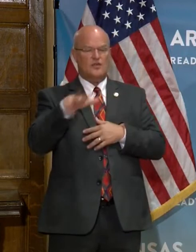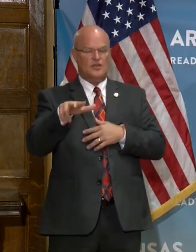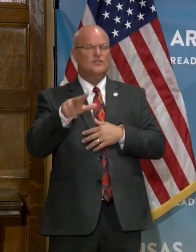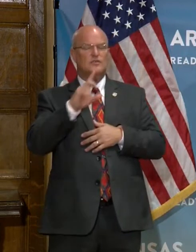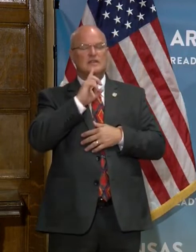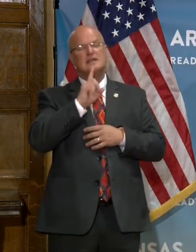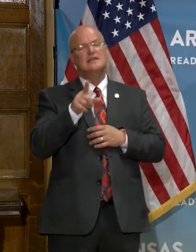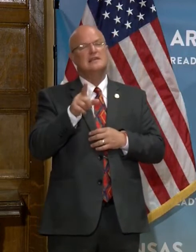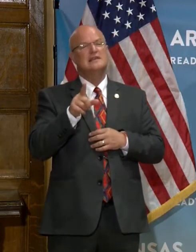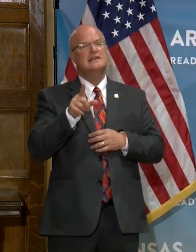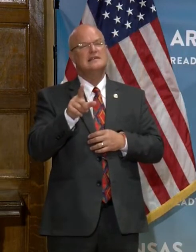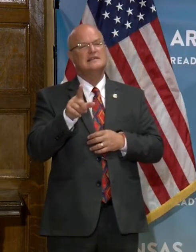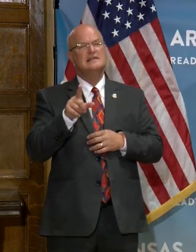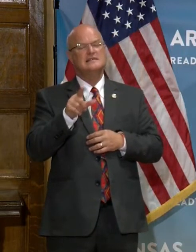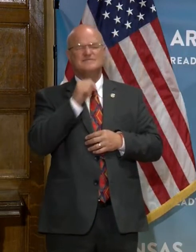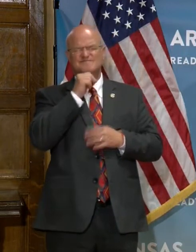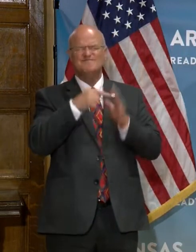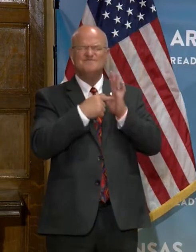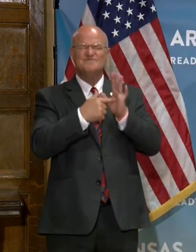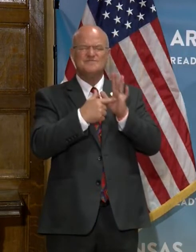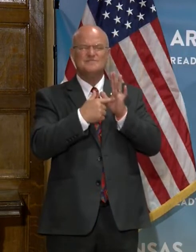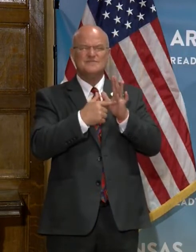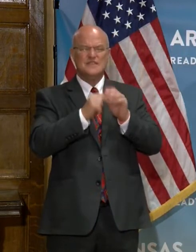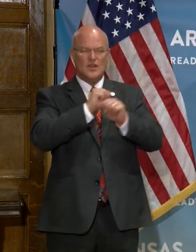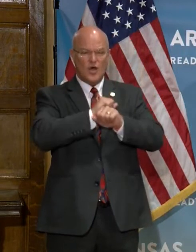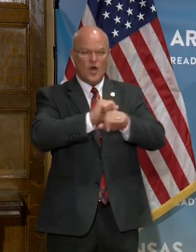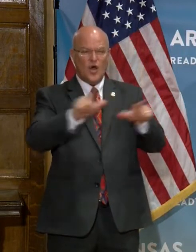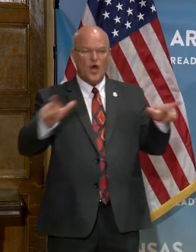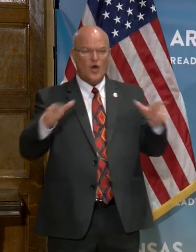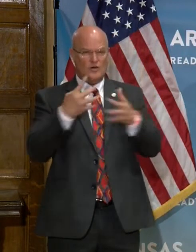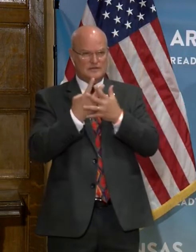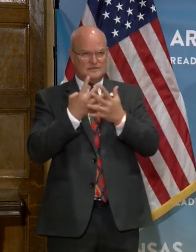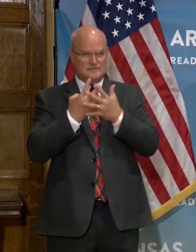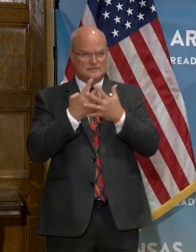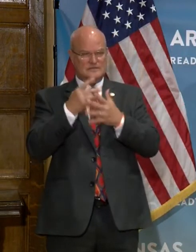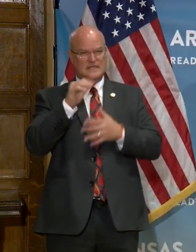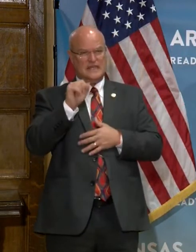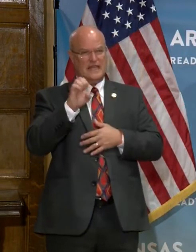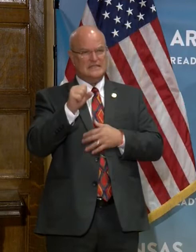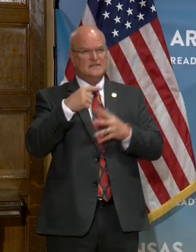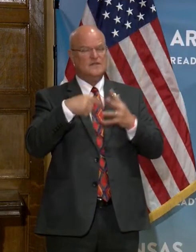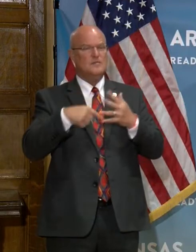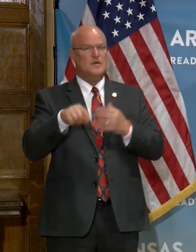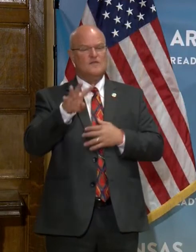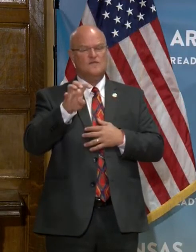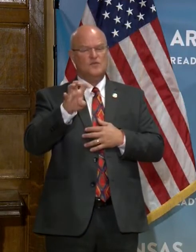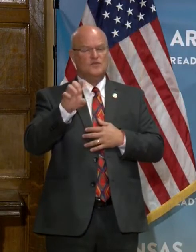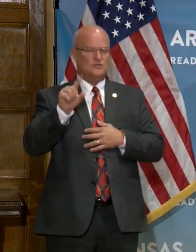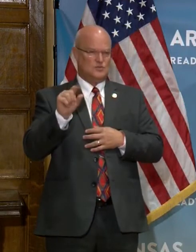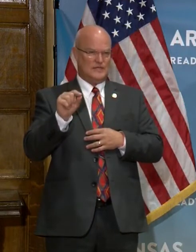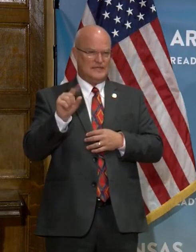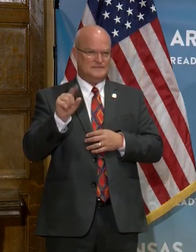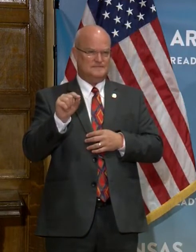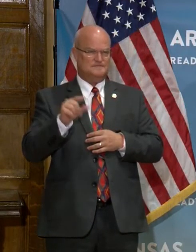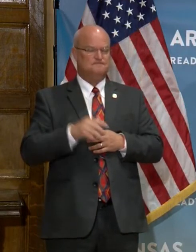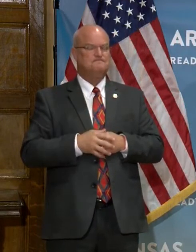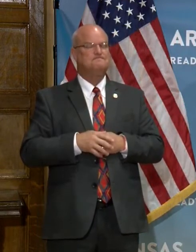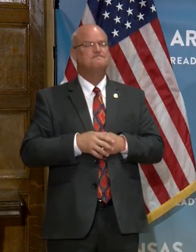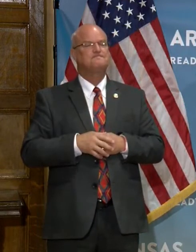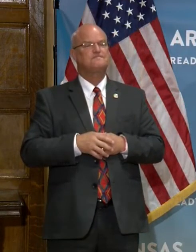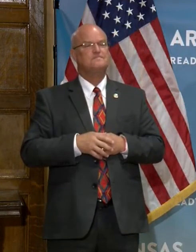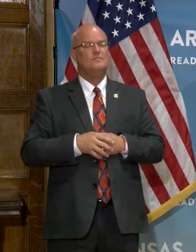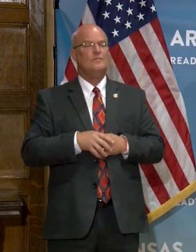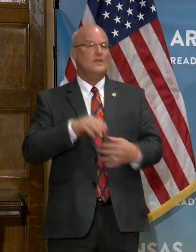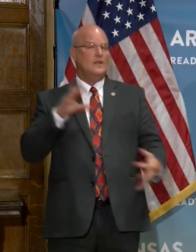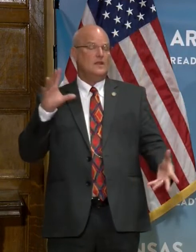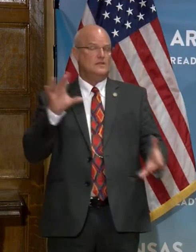is doesn't represent all of the correctional cases from among the 420. So